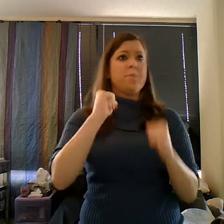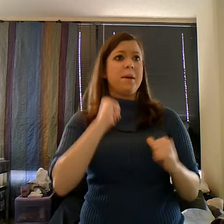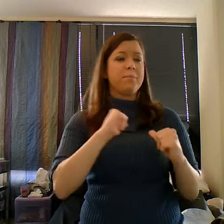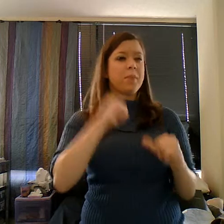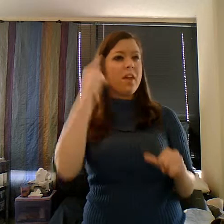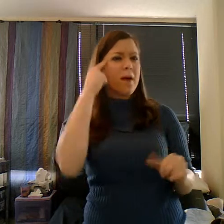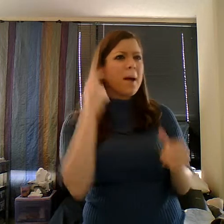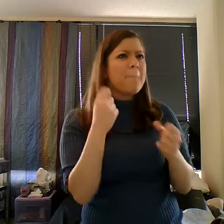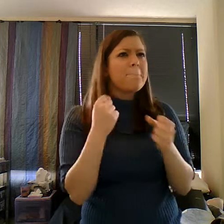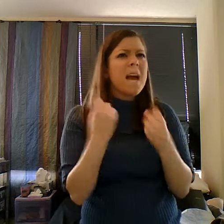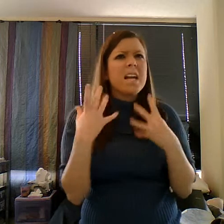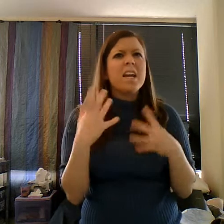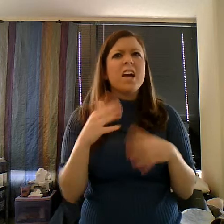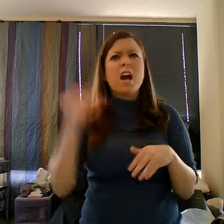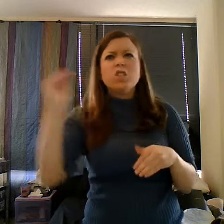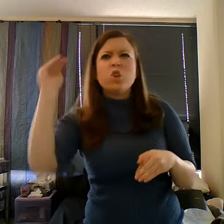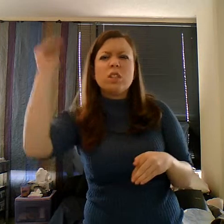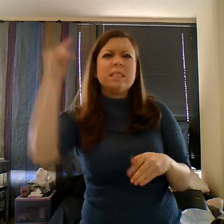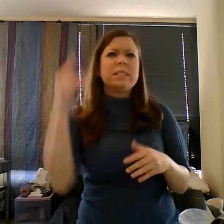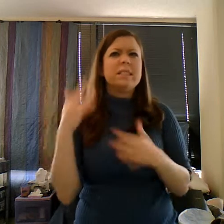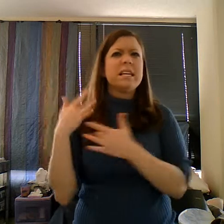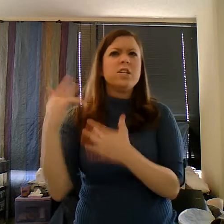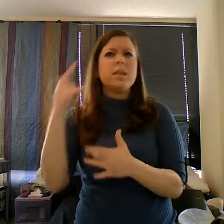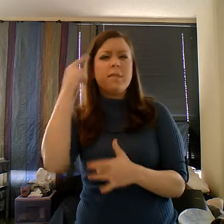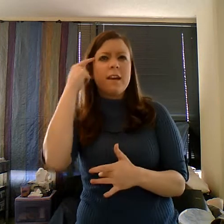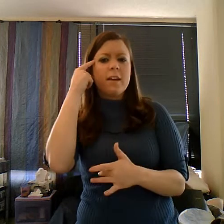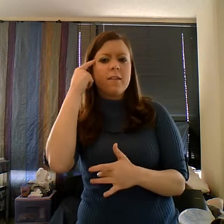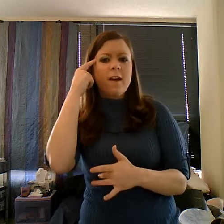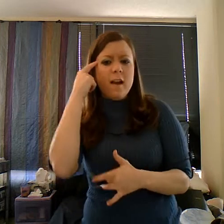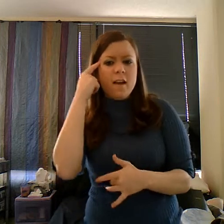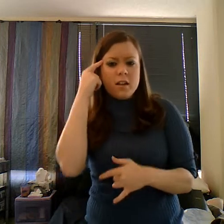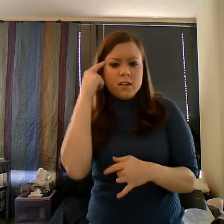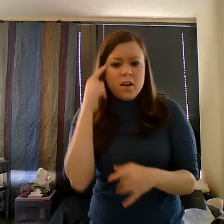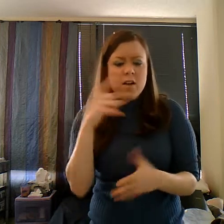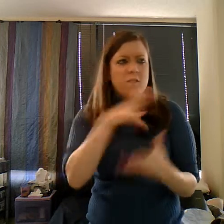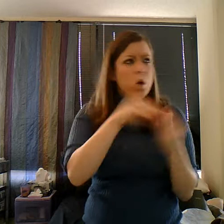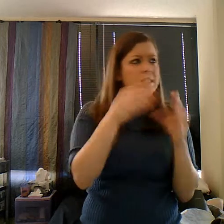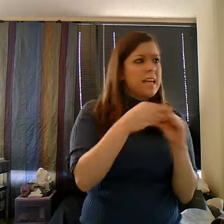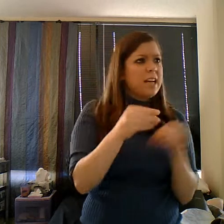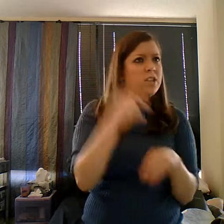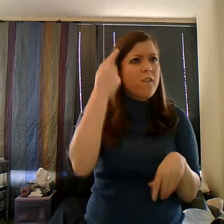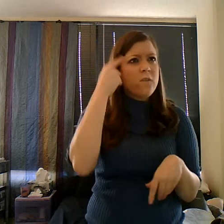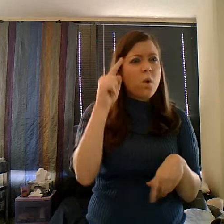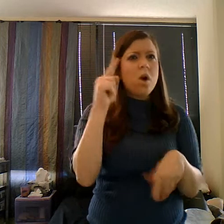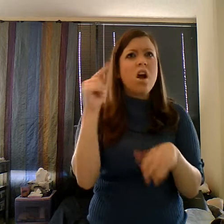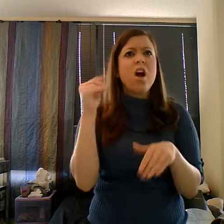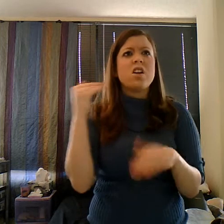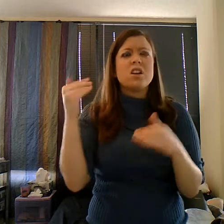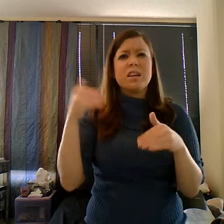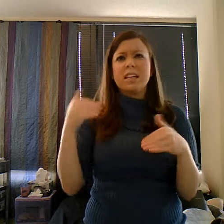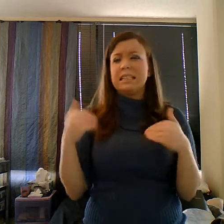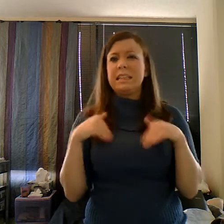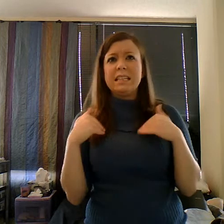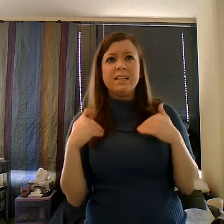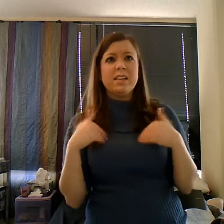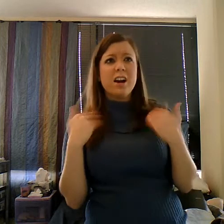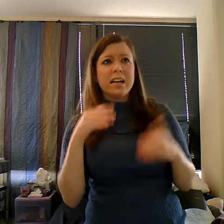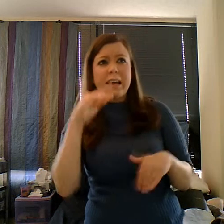meant for little kids. And that's, can I use the word baloney? Okay, that's a bunch of baloney. Absolutely not true.